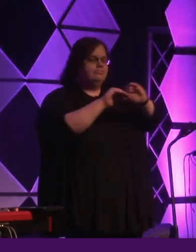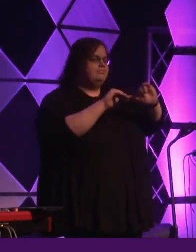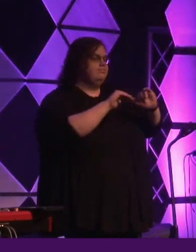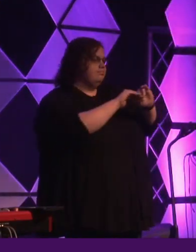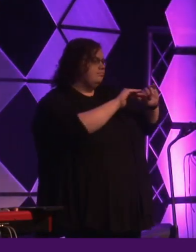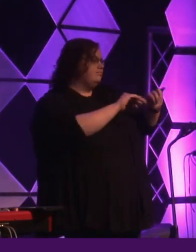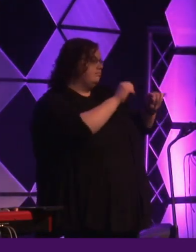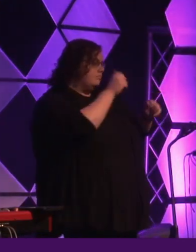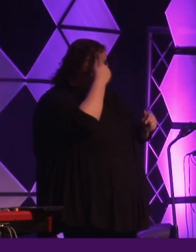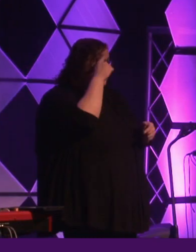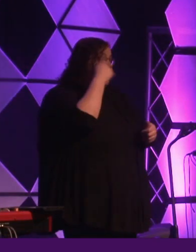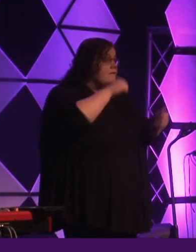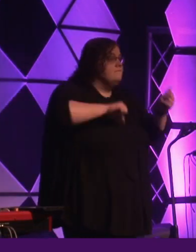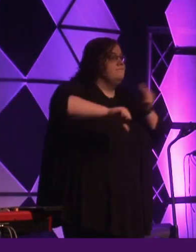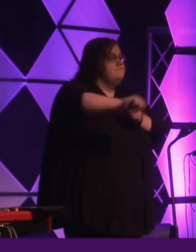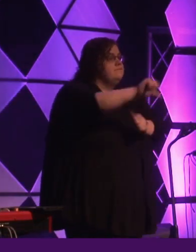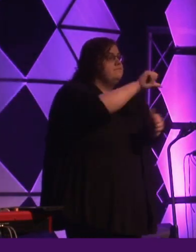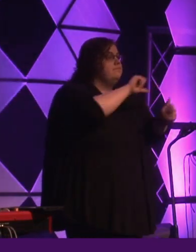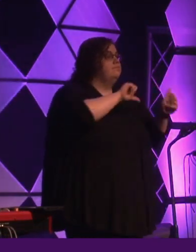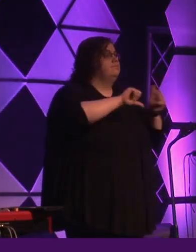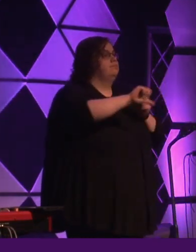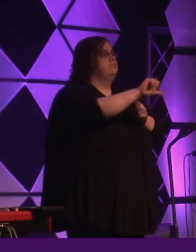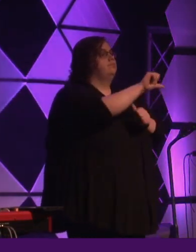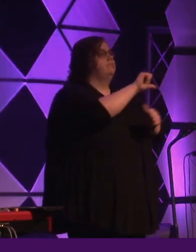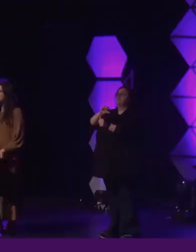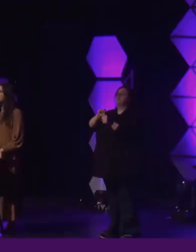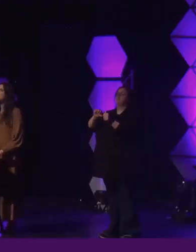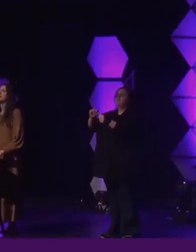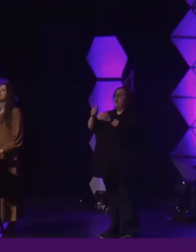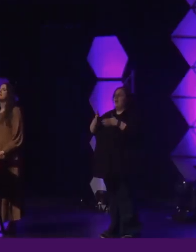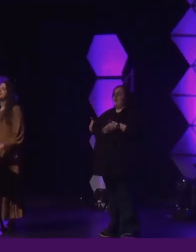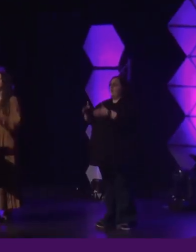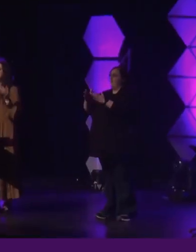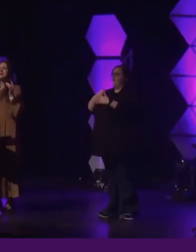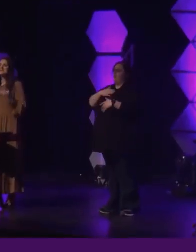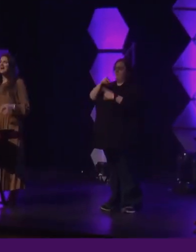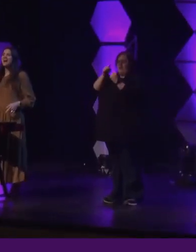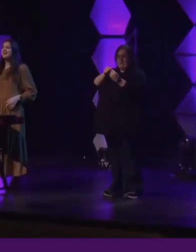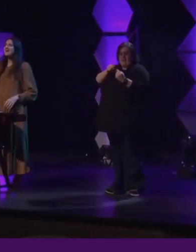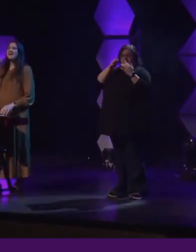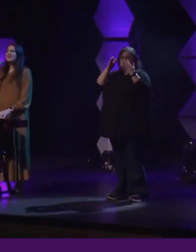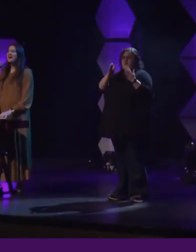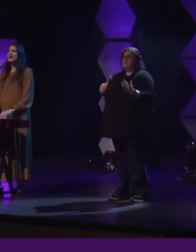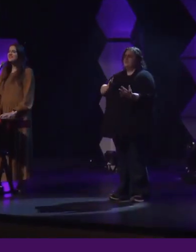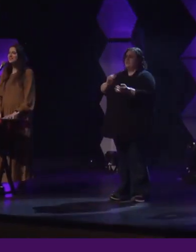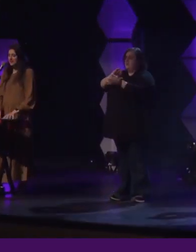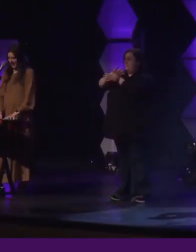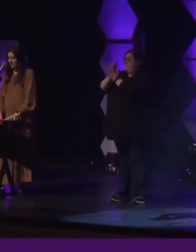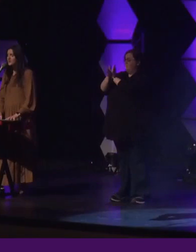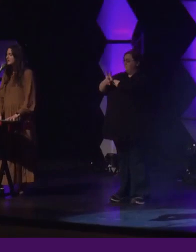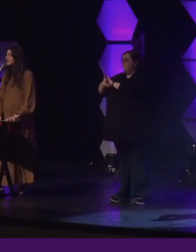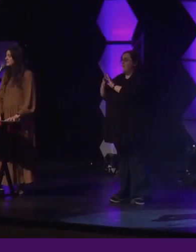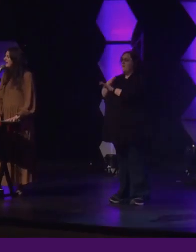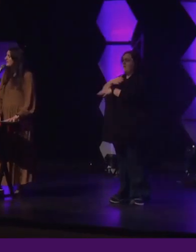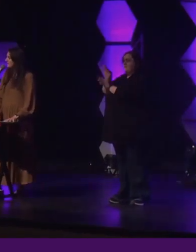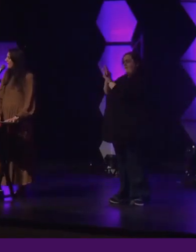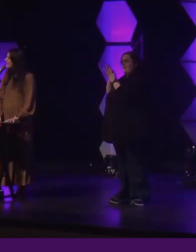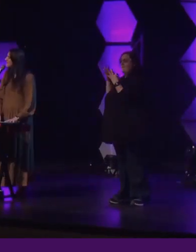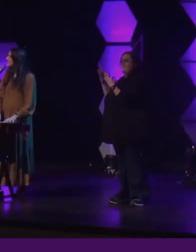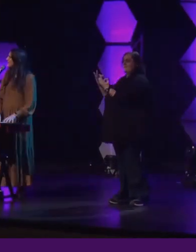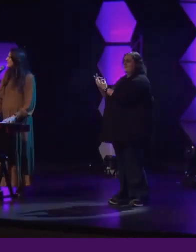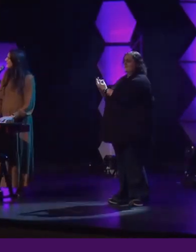We gotta make some room for each other. Let my enemy be